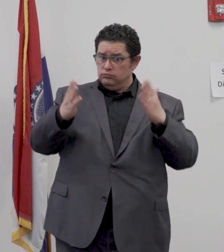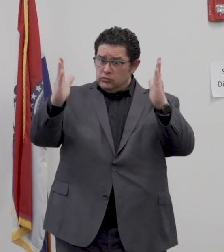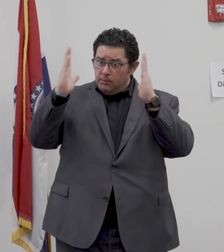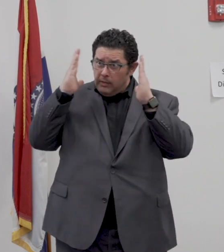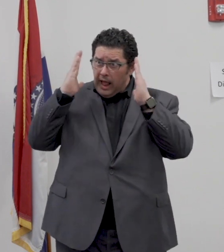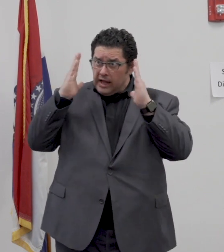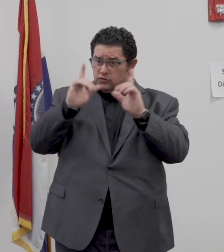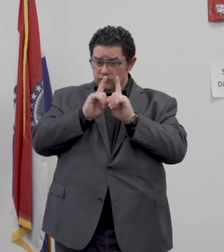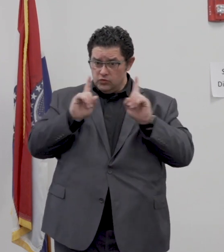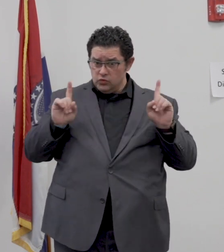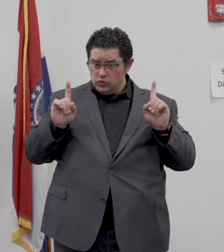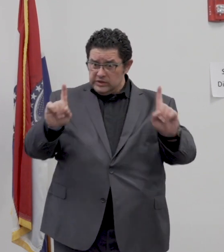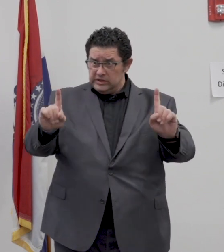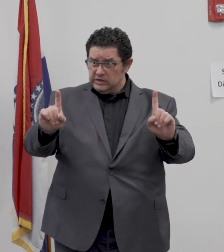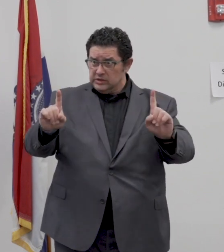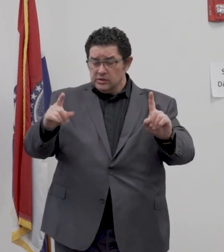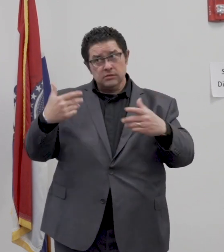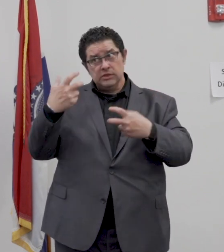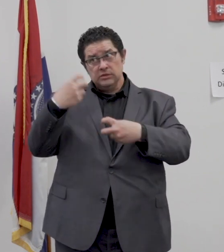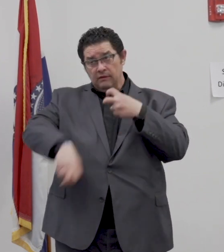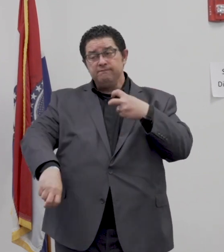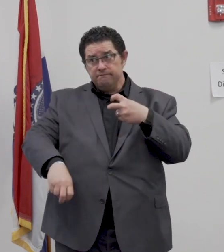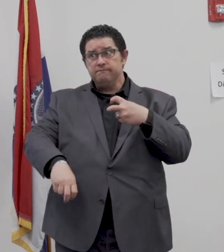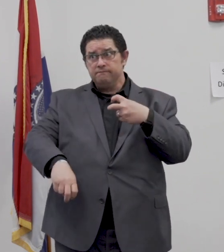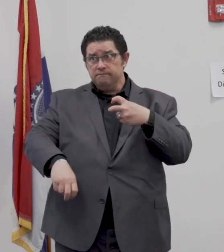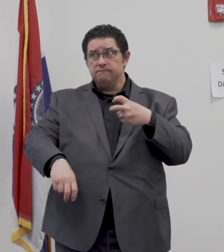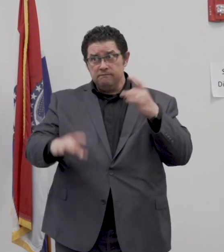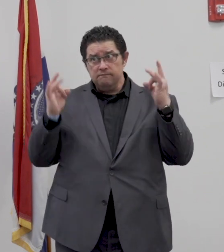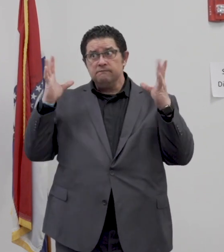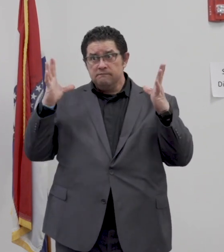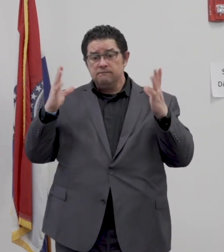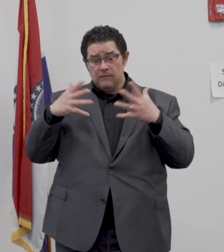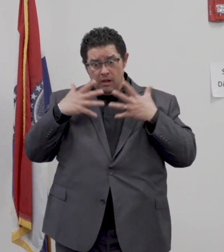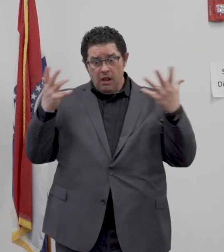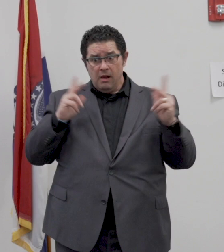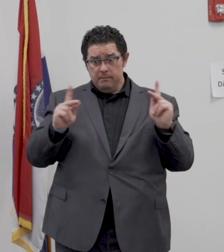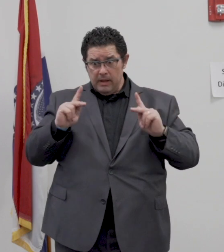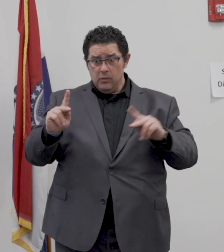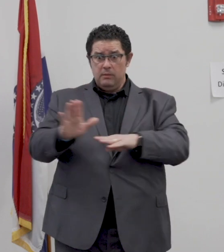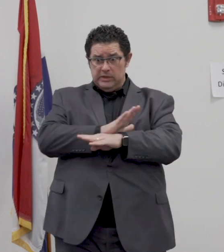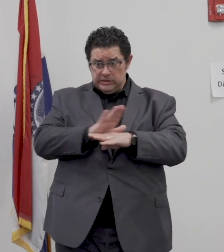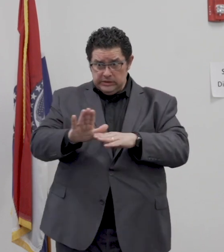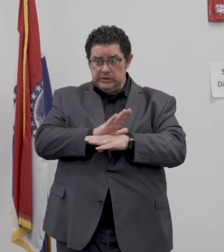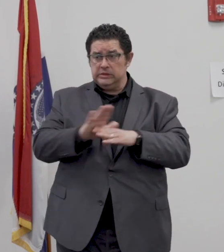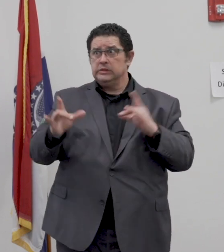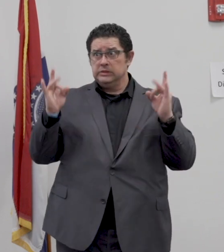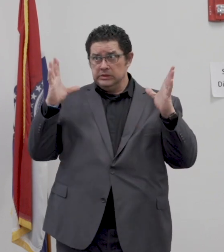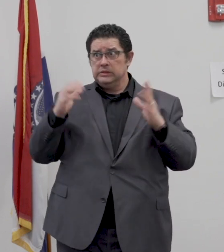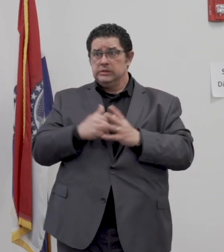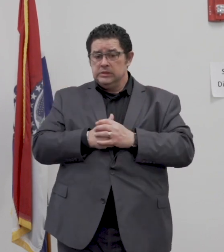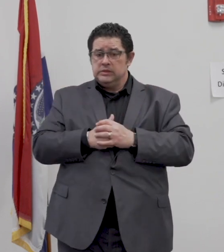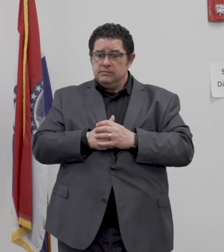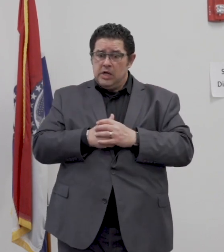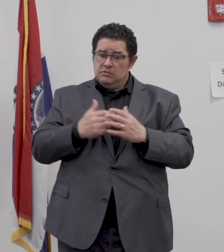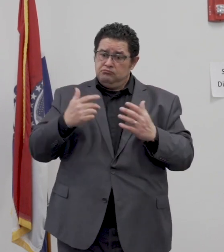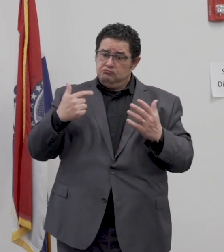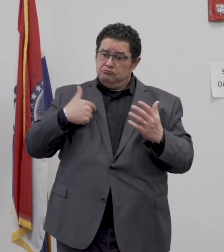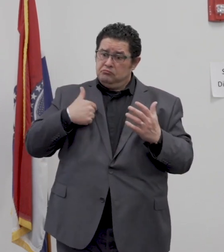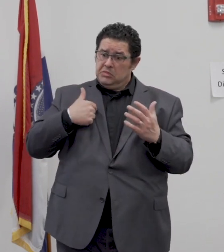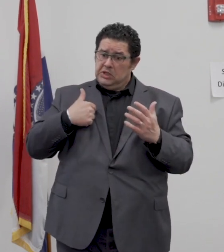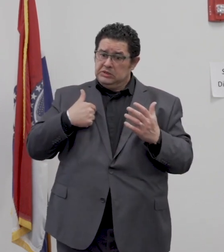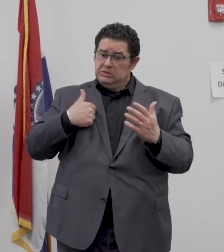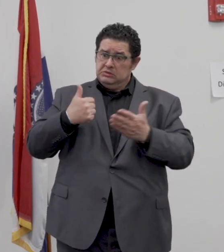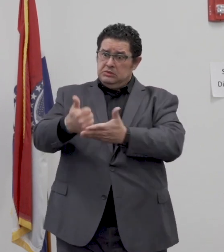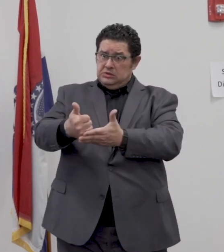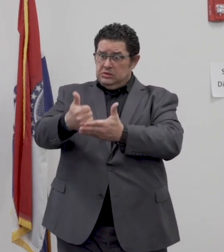measures. It's been tough for a lot of people. It's been tough for a lot of businesses, but it's gotten us to where we are today,